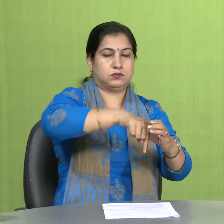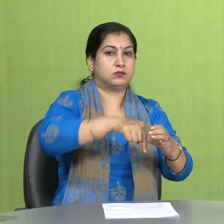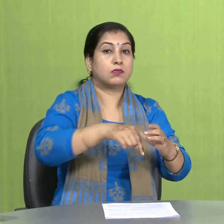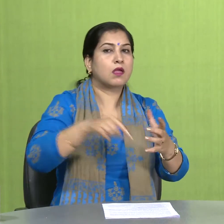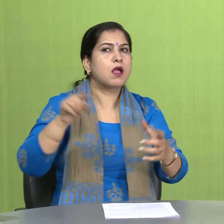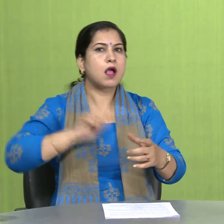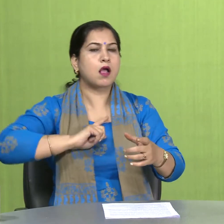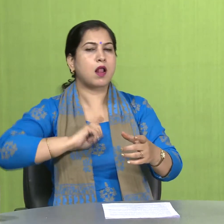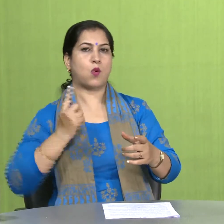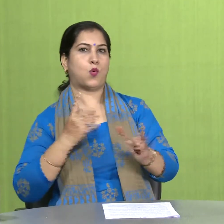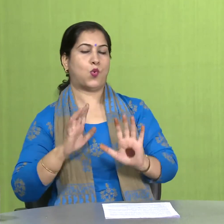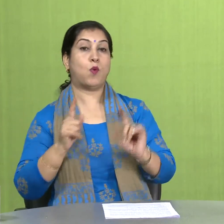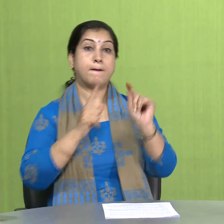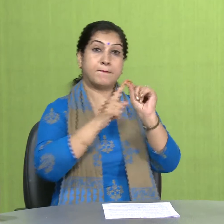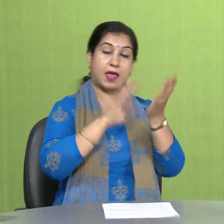the Prime Minister.